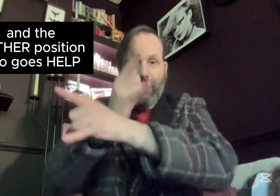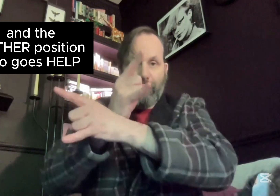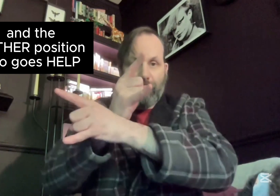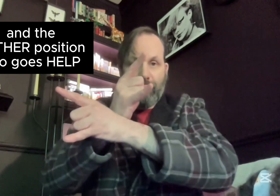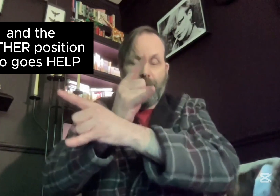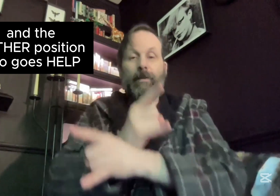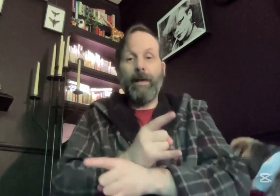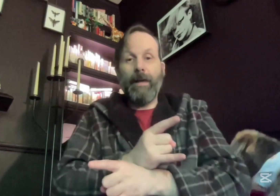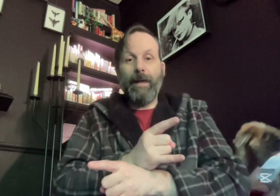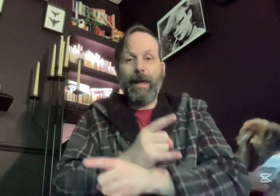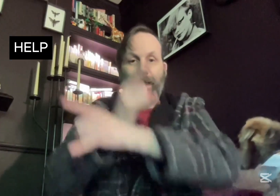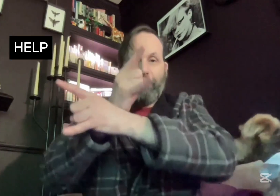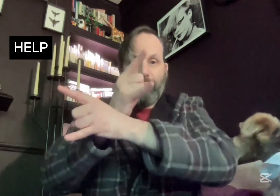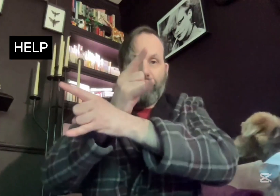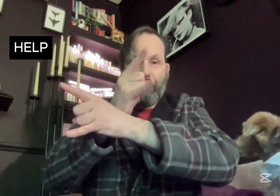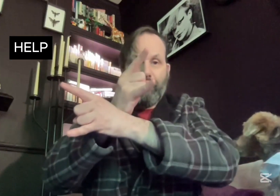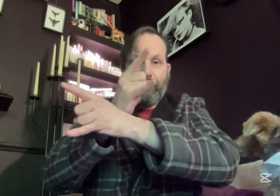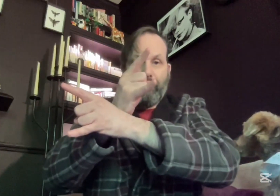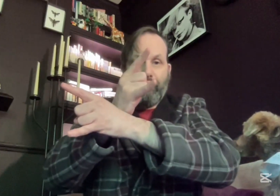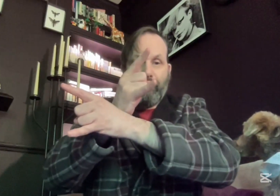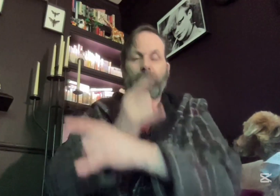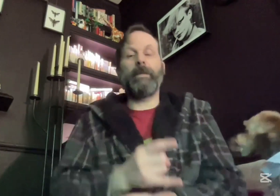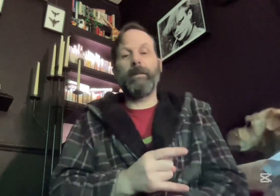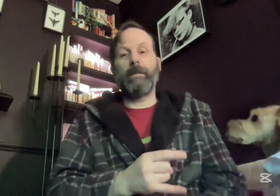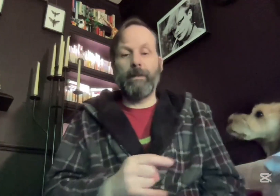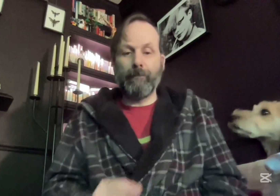help, help.